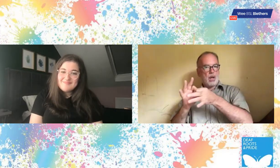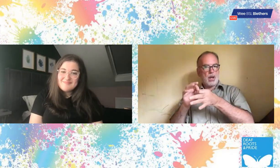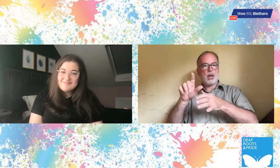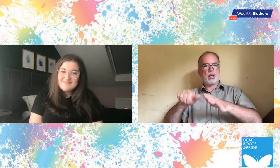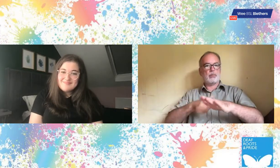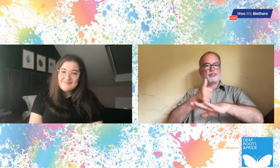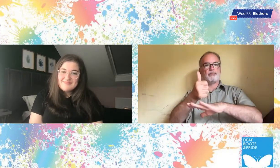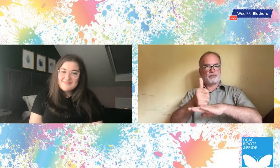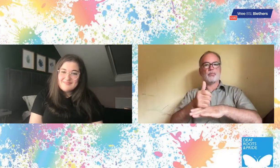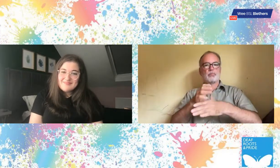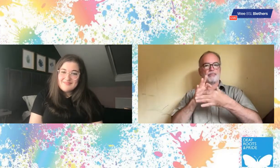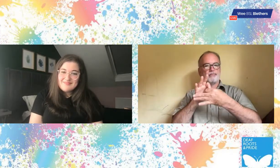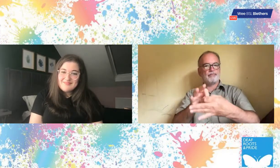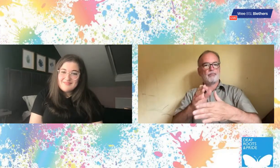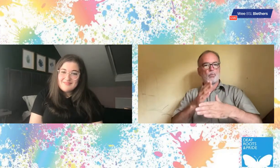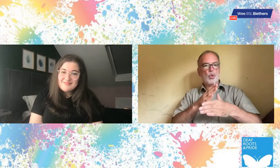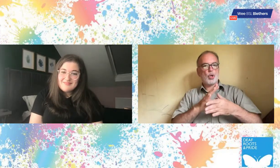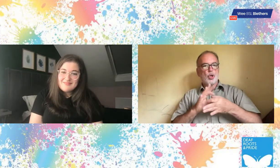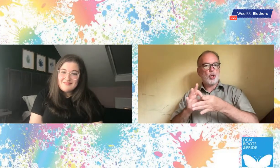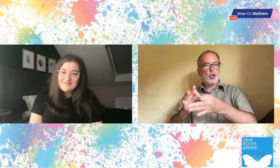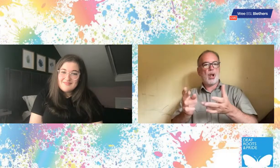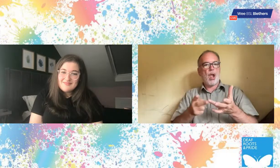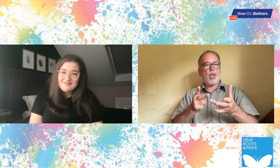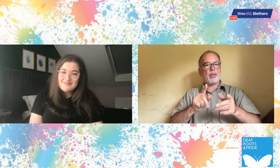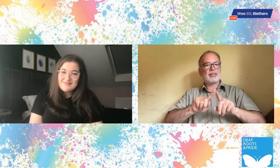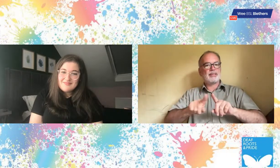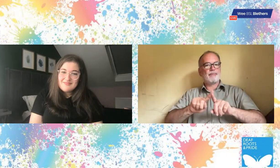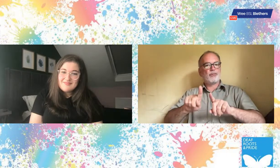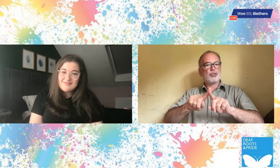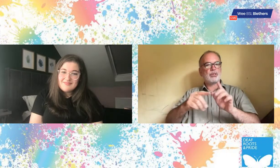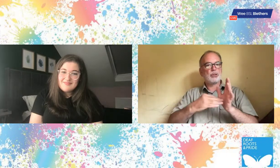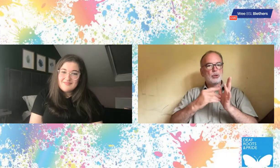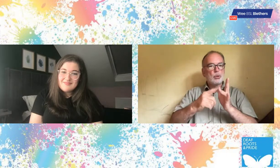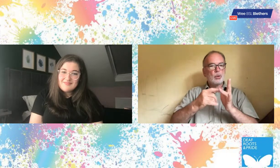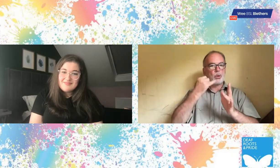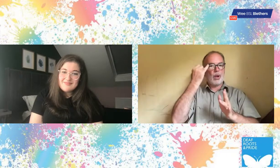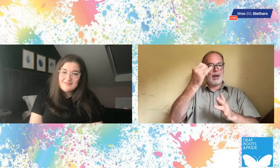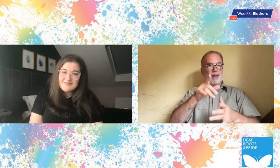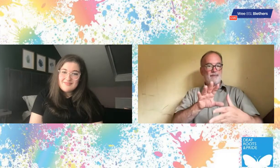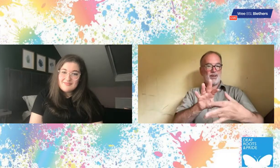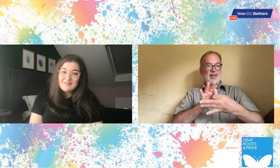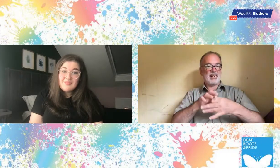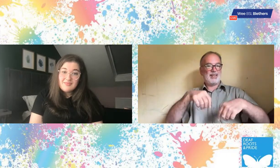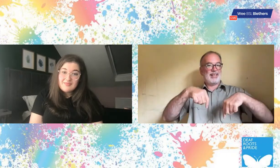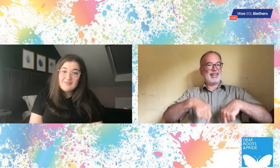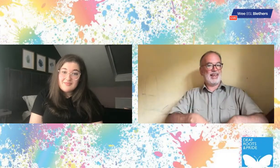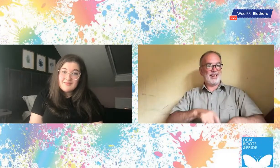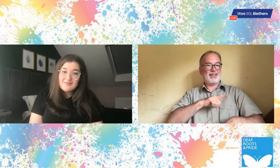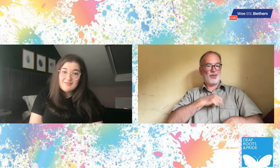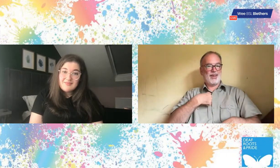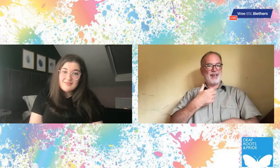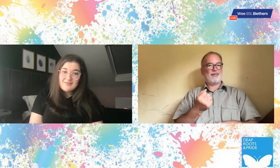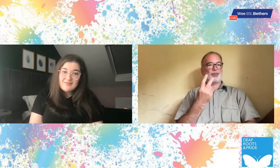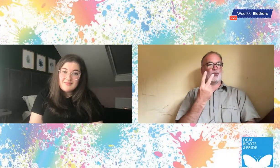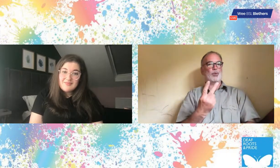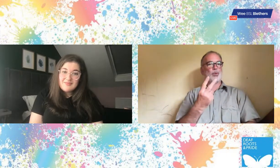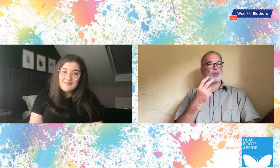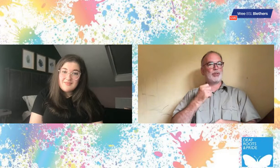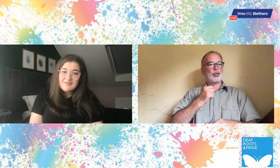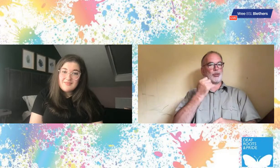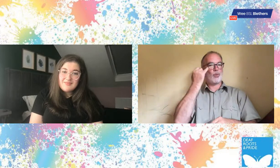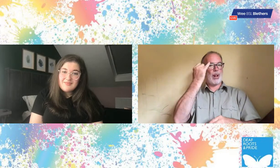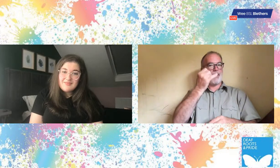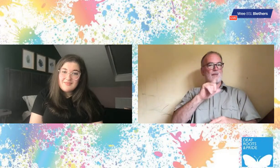Edinburgh Zoo. The Highland Wildlife Park as well is involved in that. So we're associated with other zoos and other